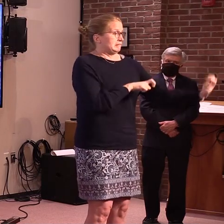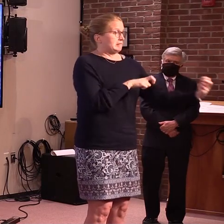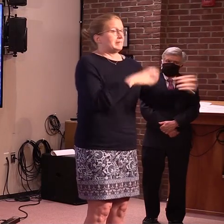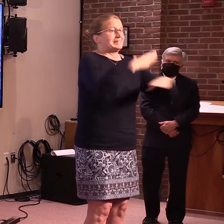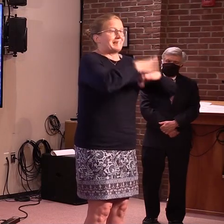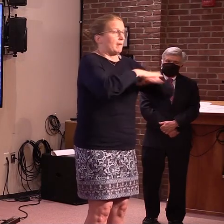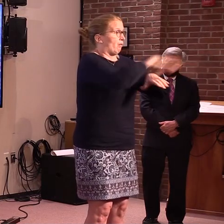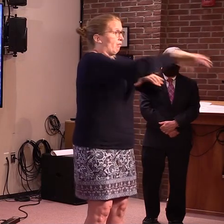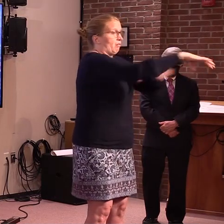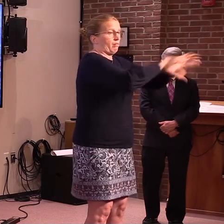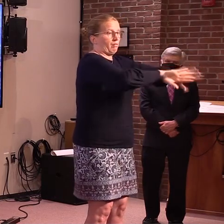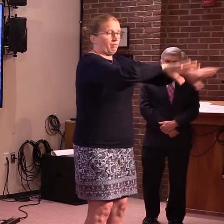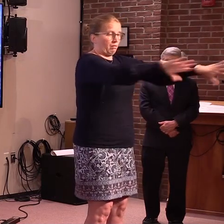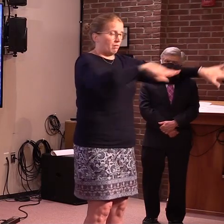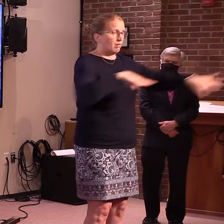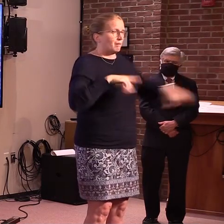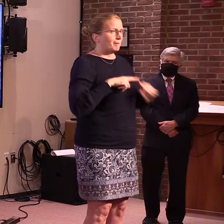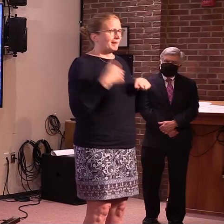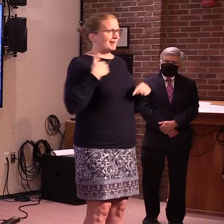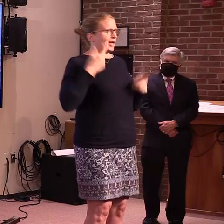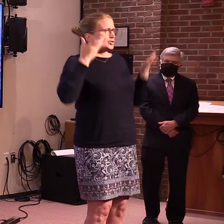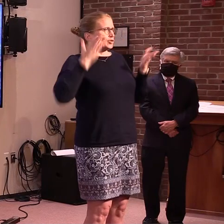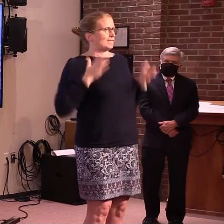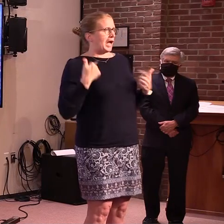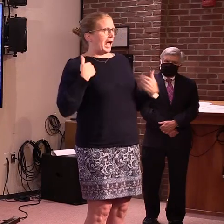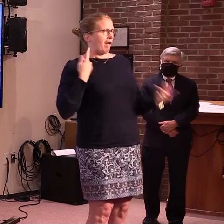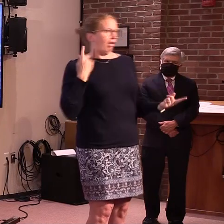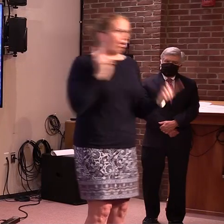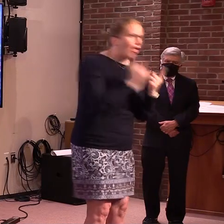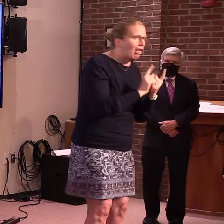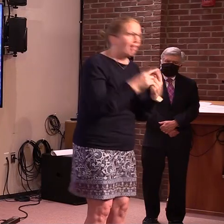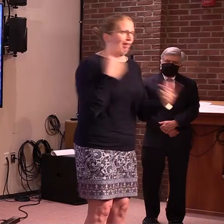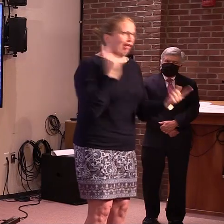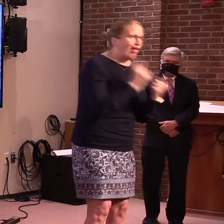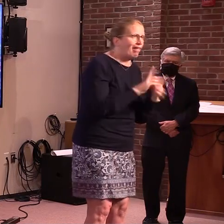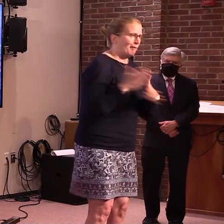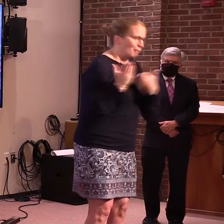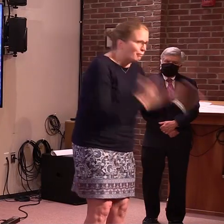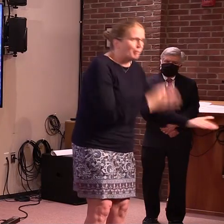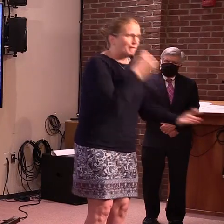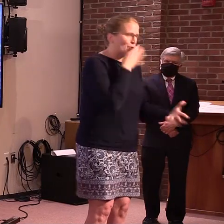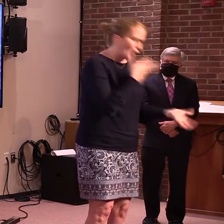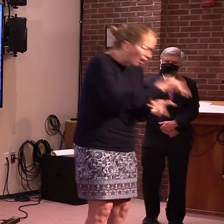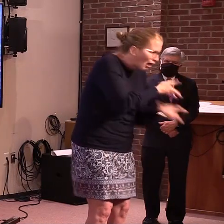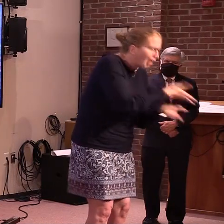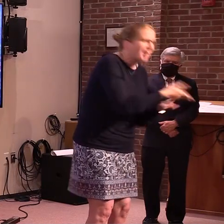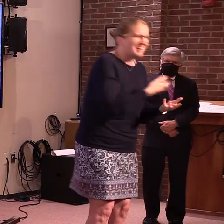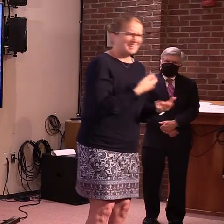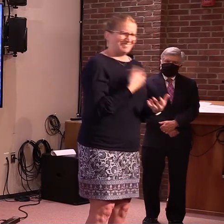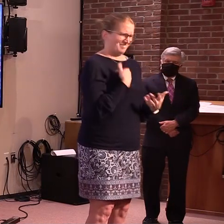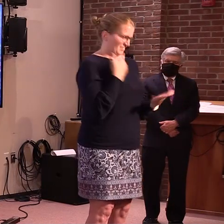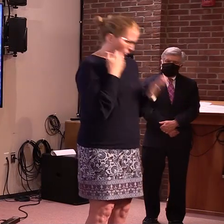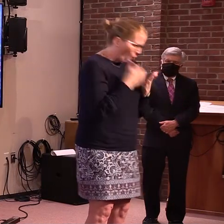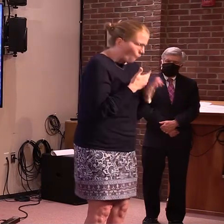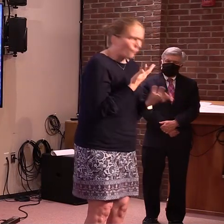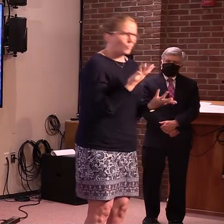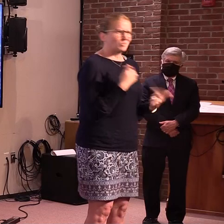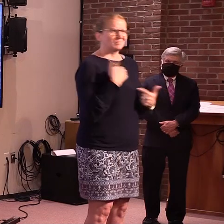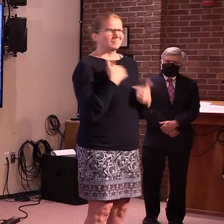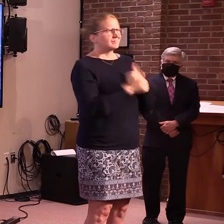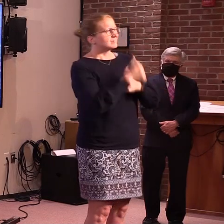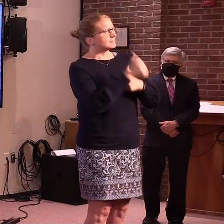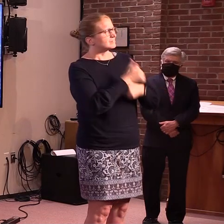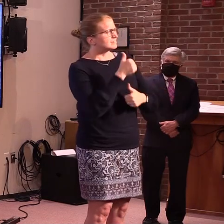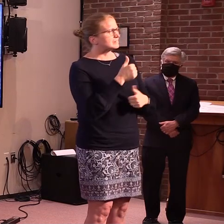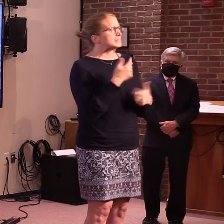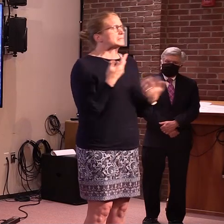food. So a few have been sort of talking to each other about the government's priorities and wondering if the government is